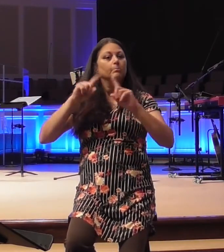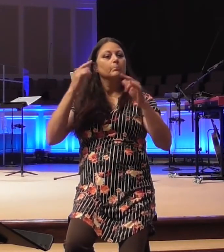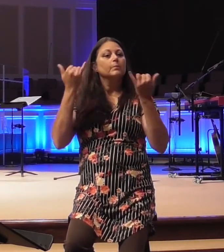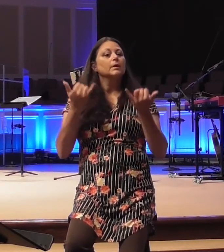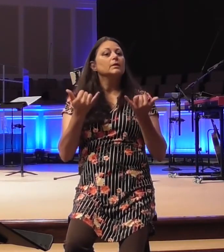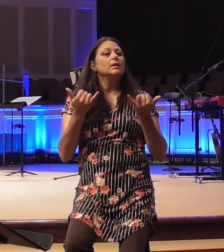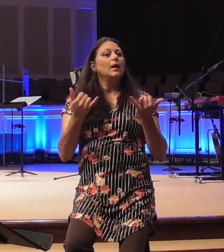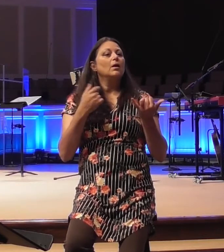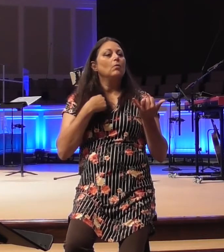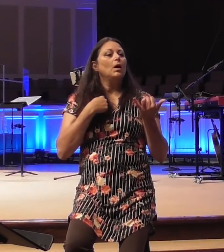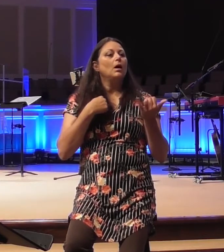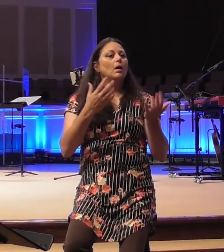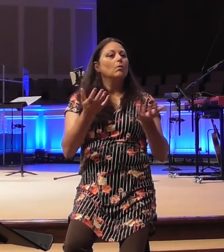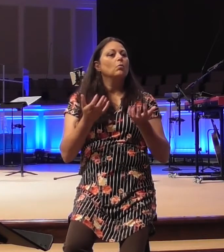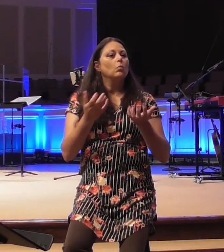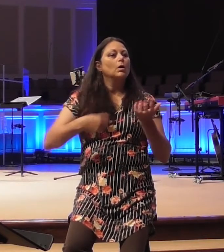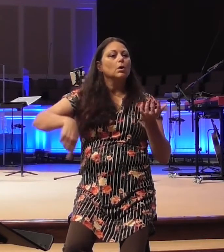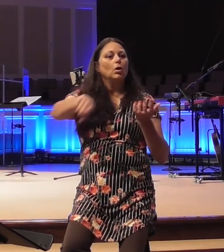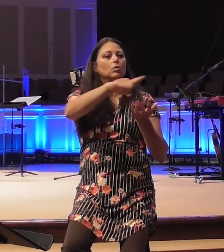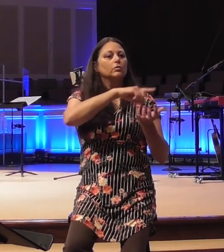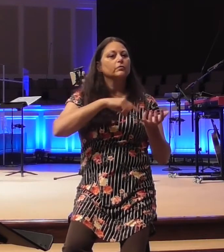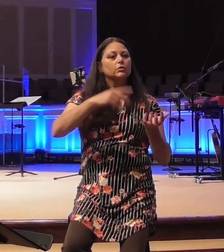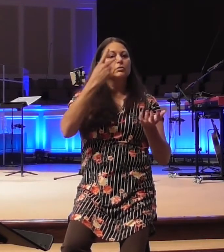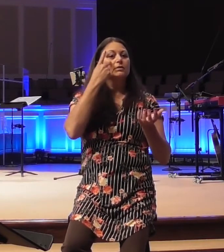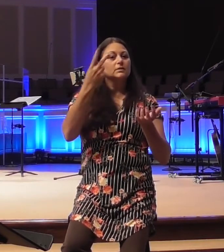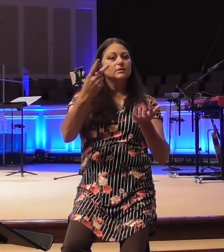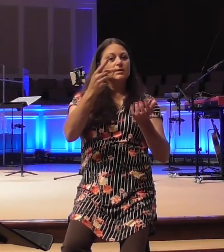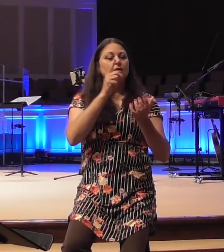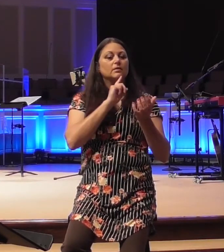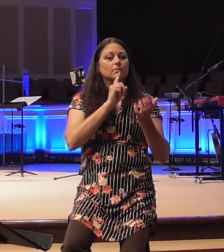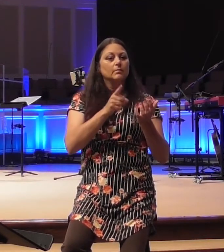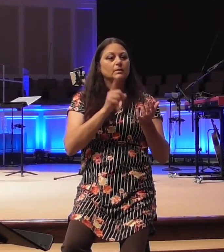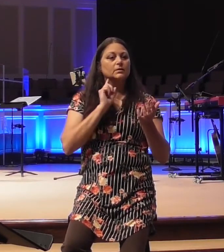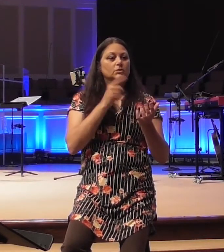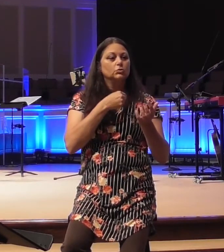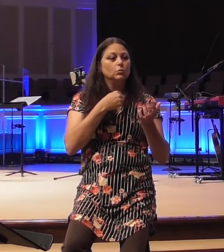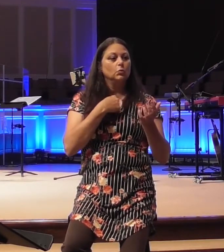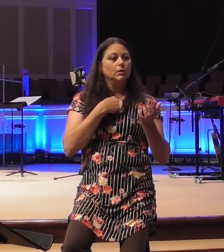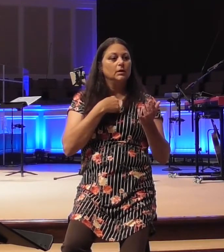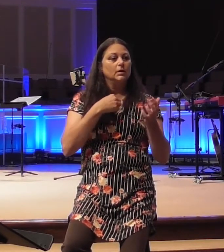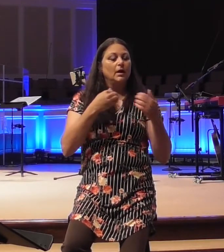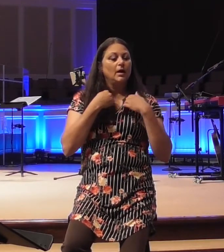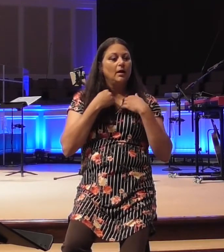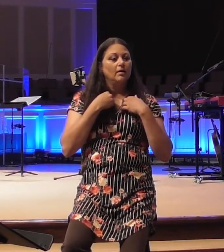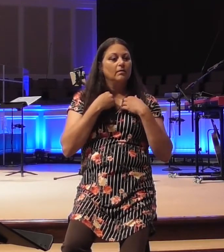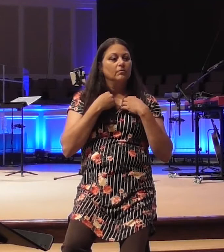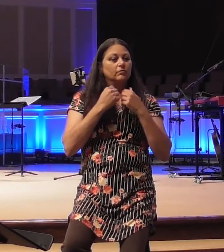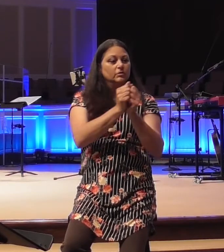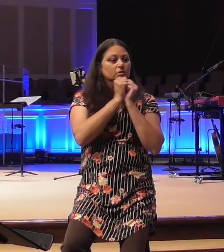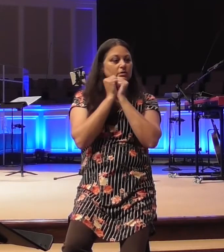and this message we just preached together. Four things on display